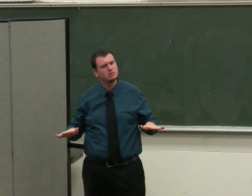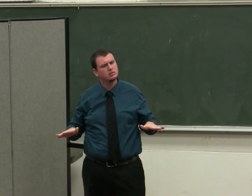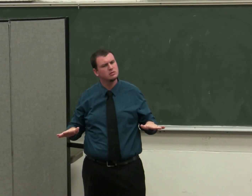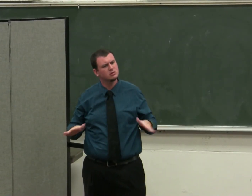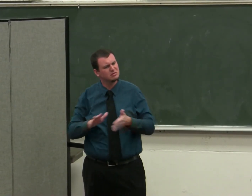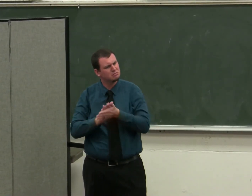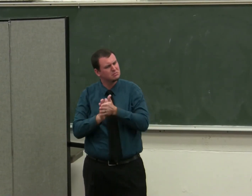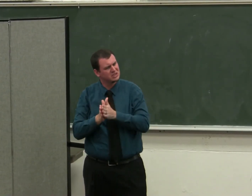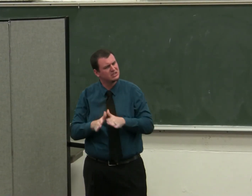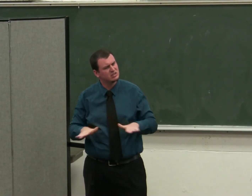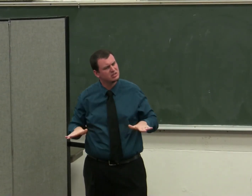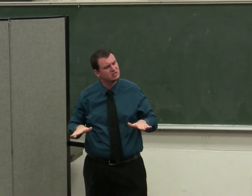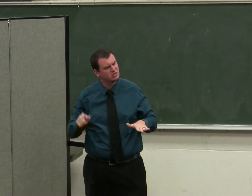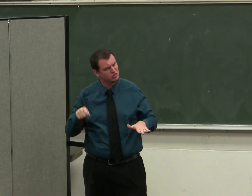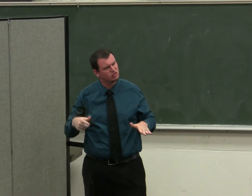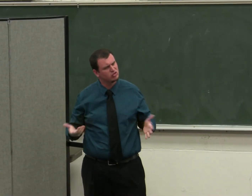on peace.